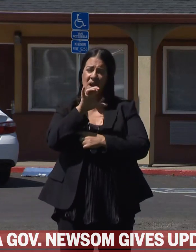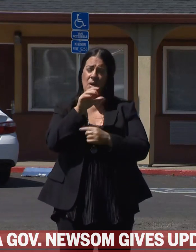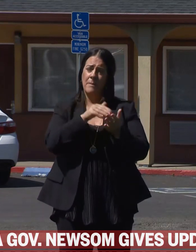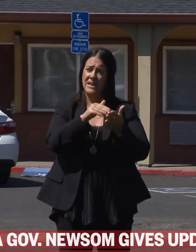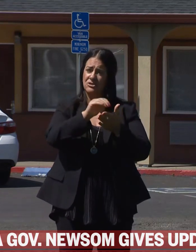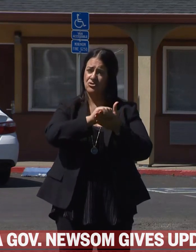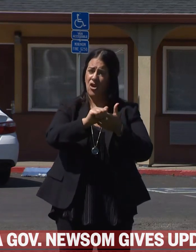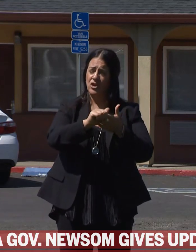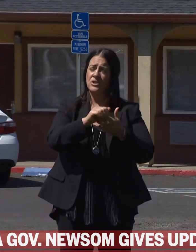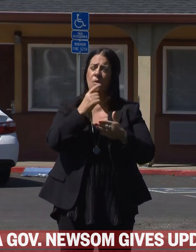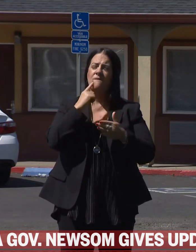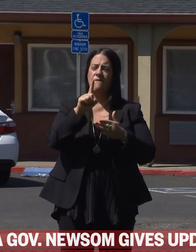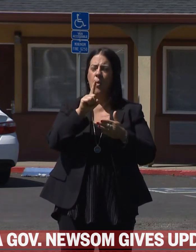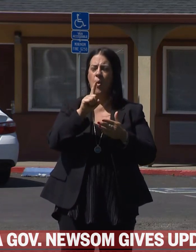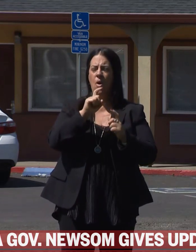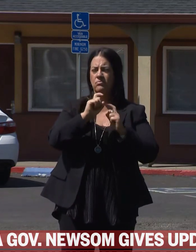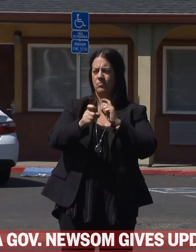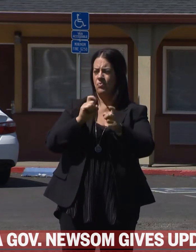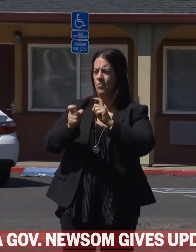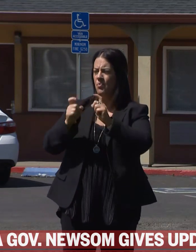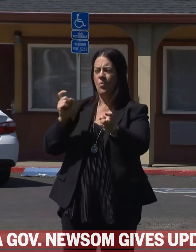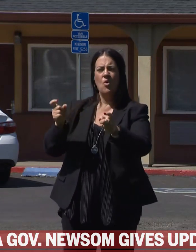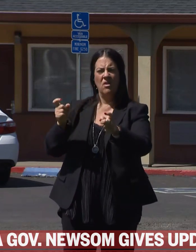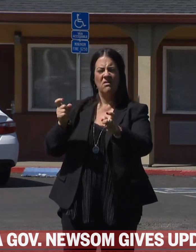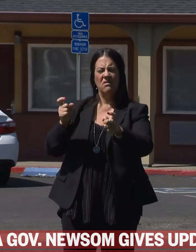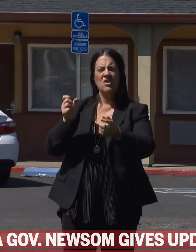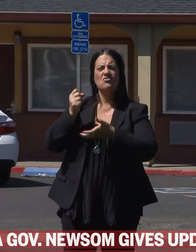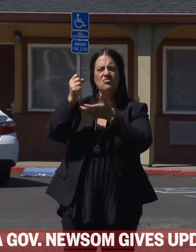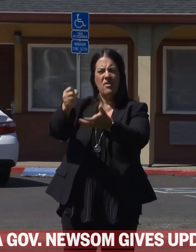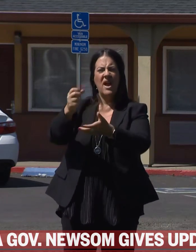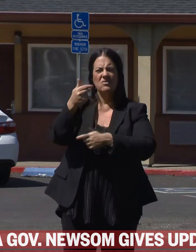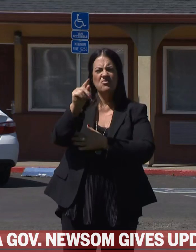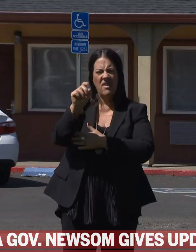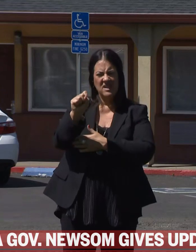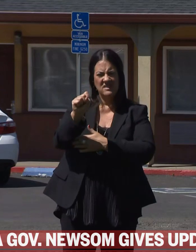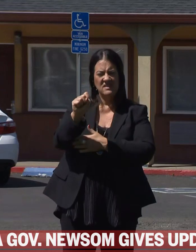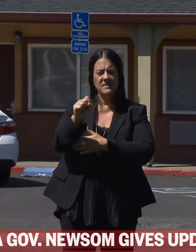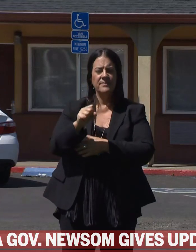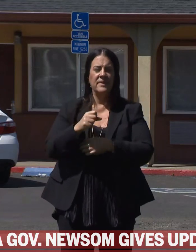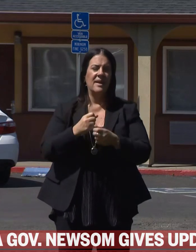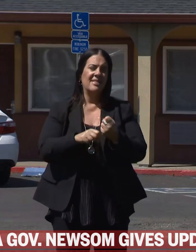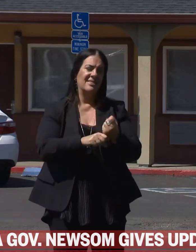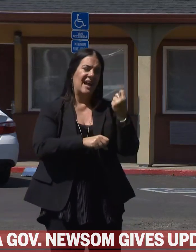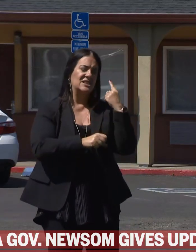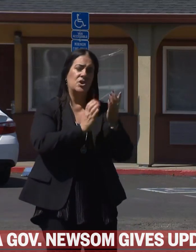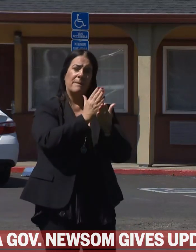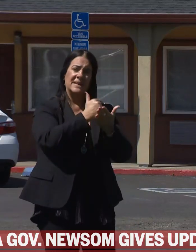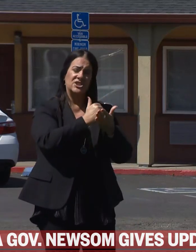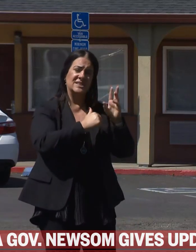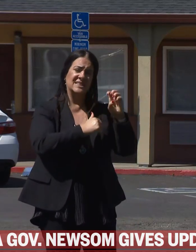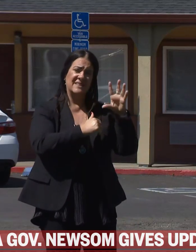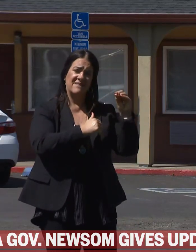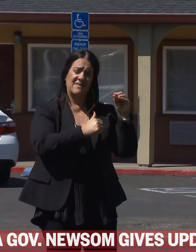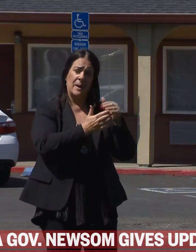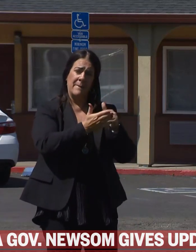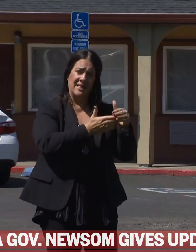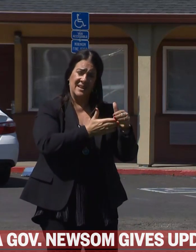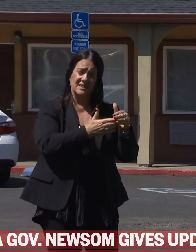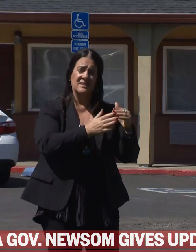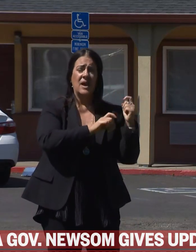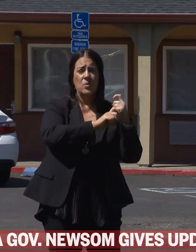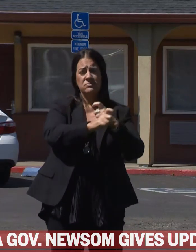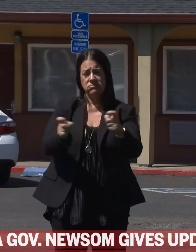last number of weeks. The $650 million that was approved in last year's budget to the cities and counties and our